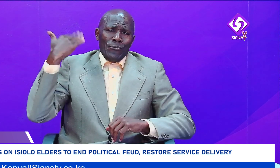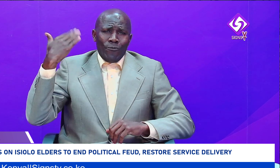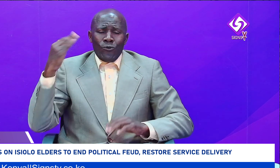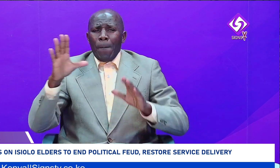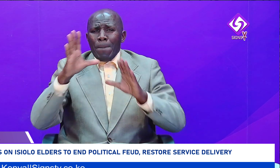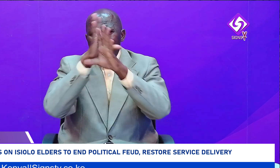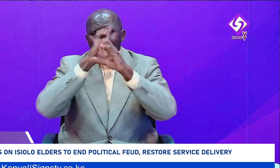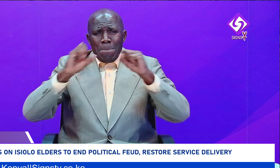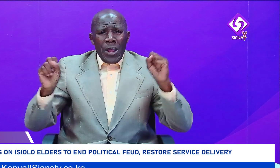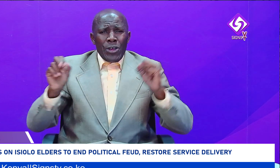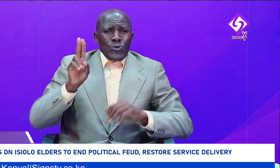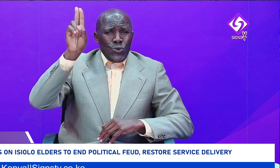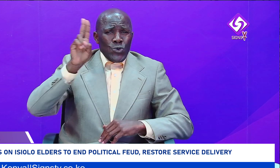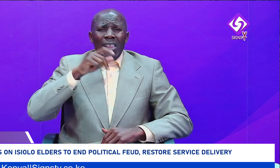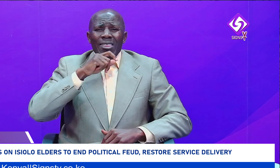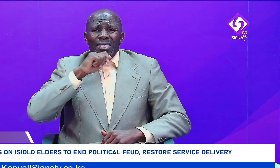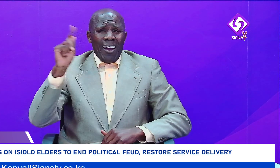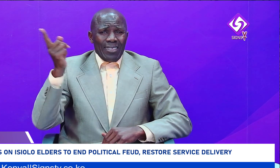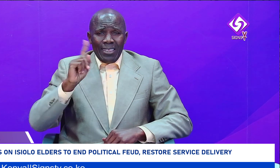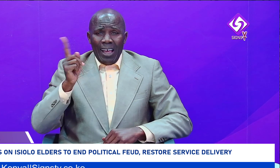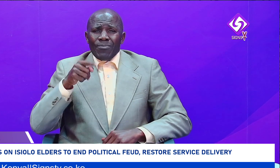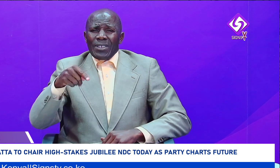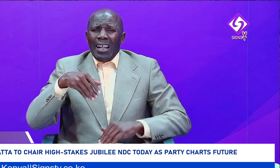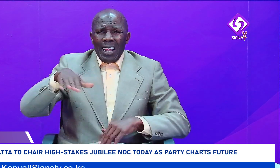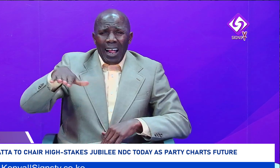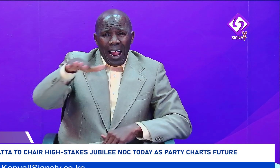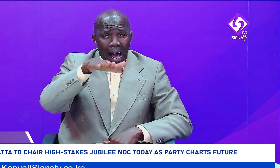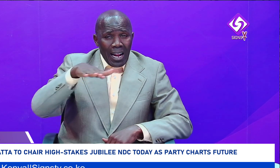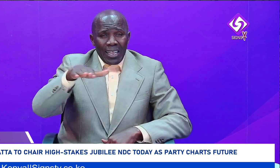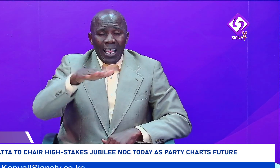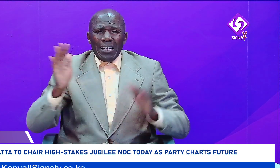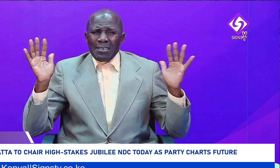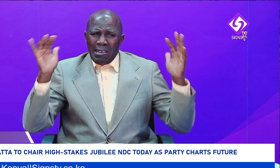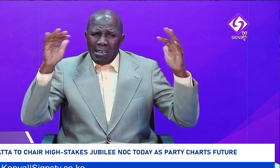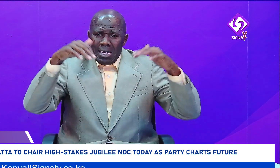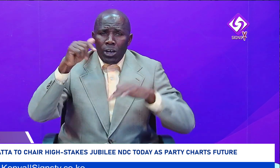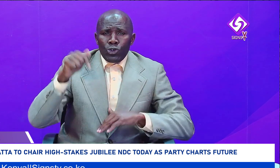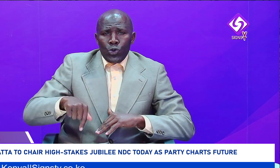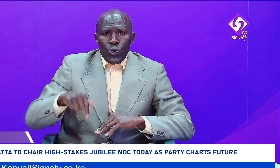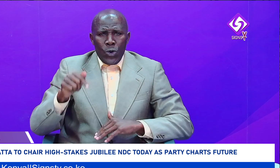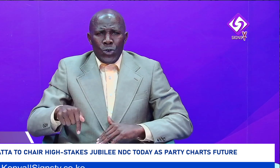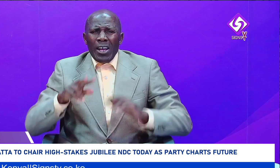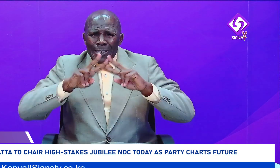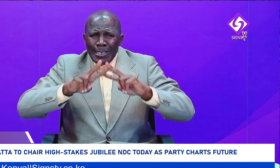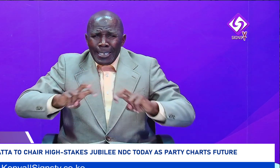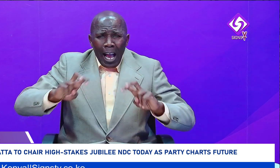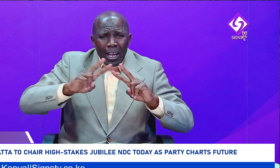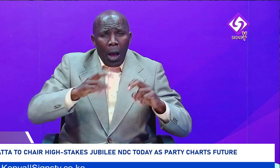Moving on, the Jubilee Party's National Delegations Convention, NDC, chaired by former President